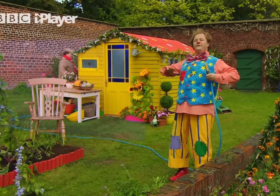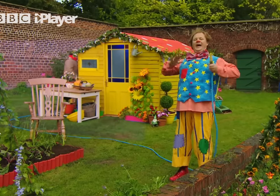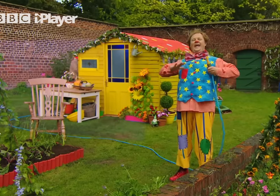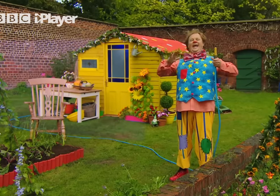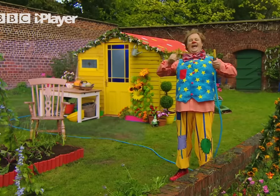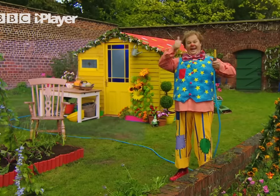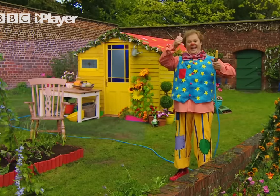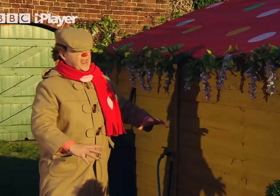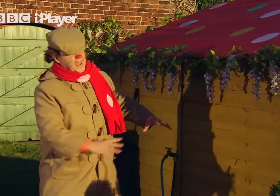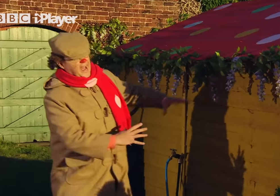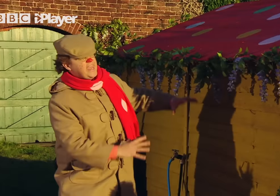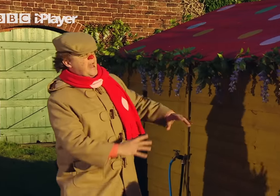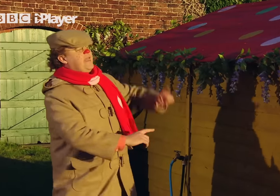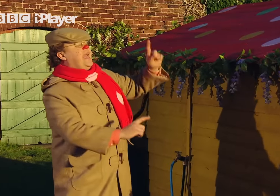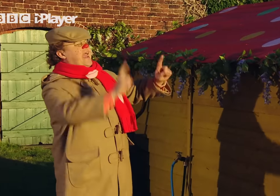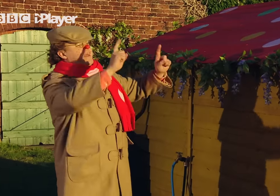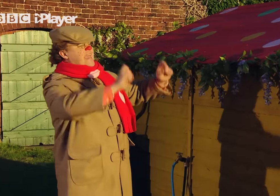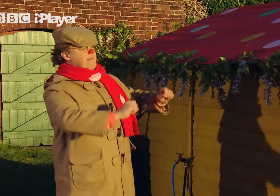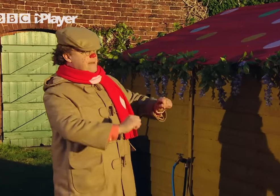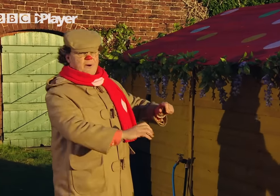Ready! Yeah, here it comes, a boy!